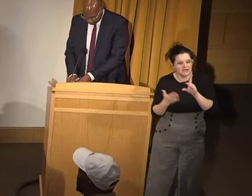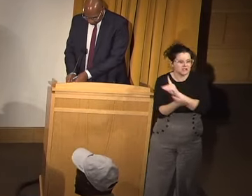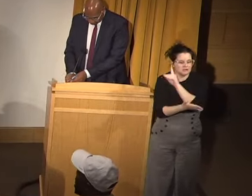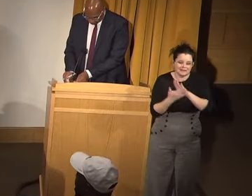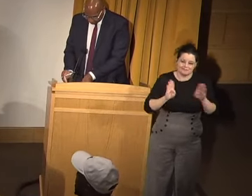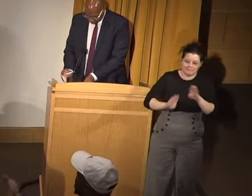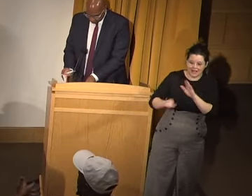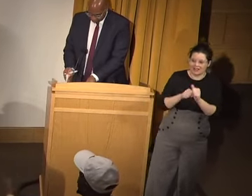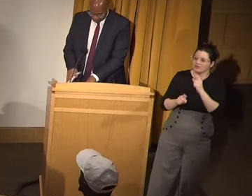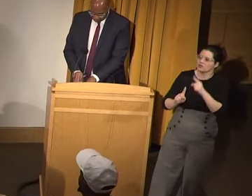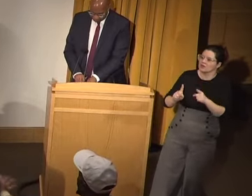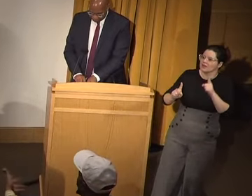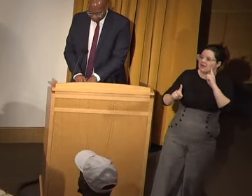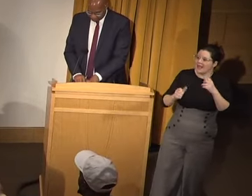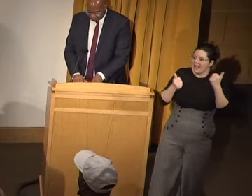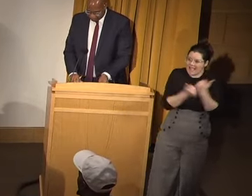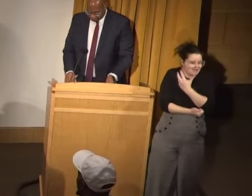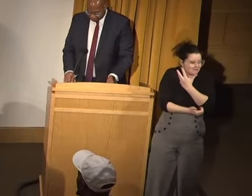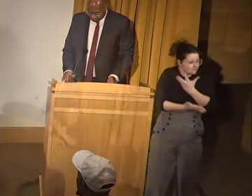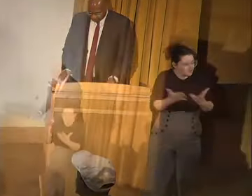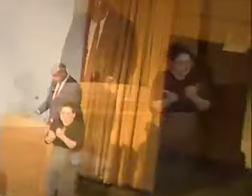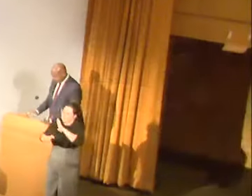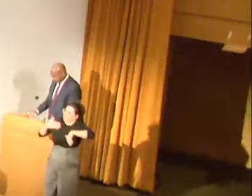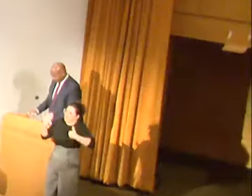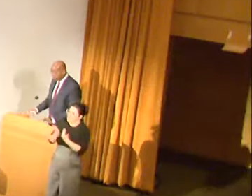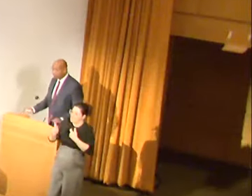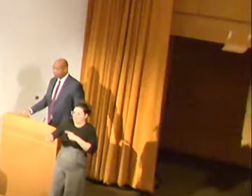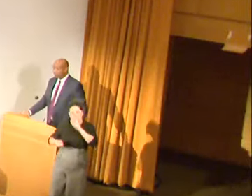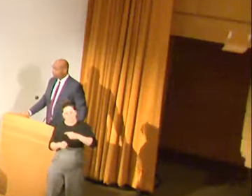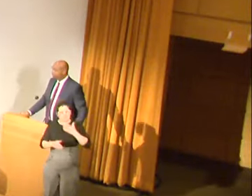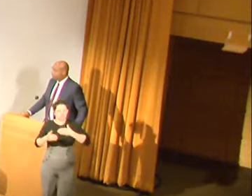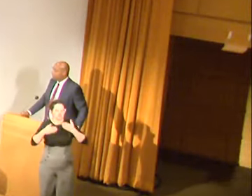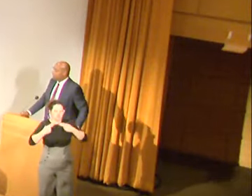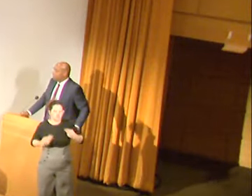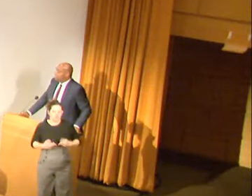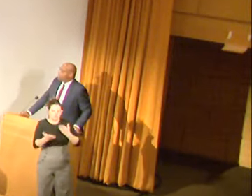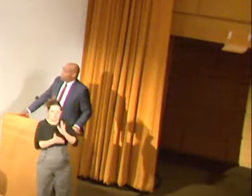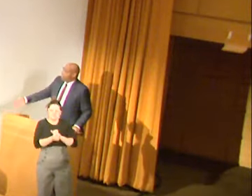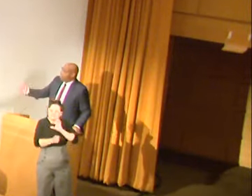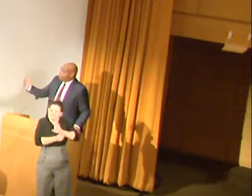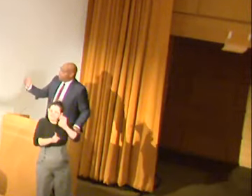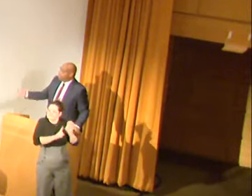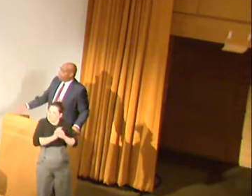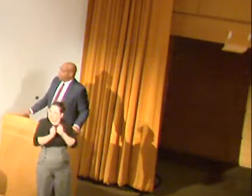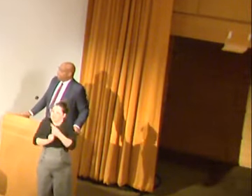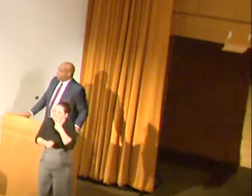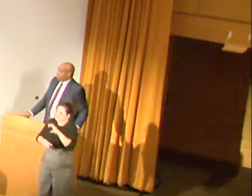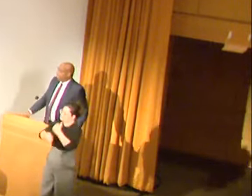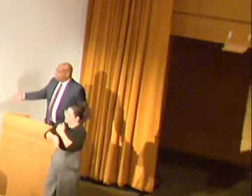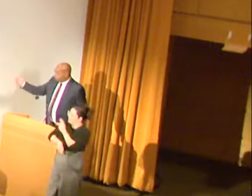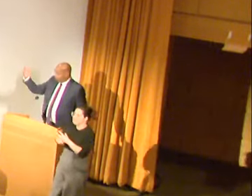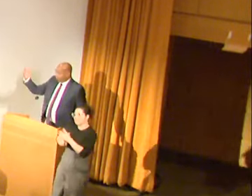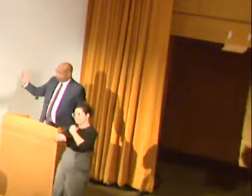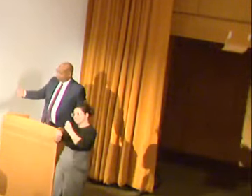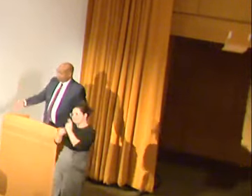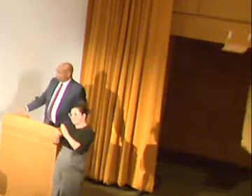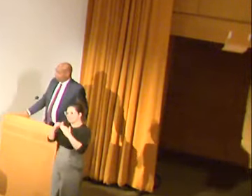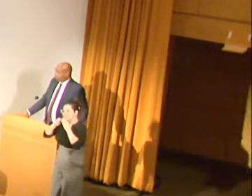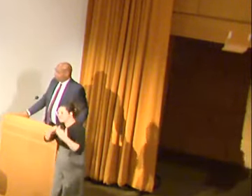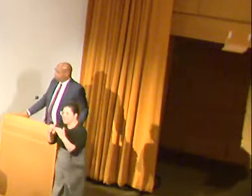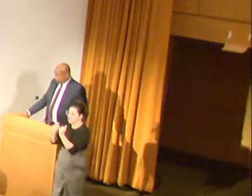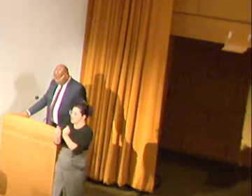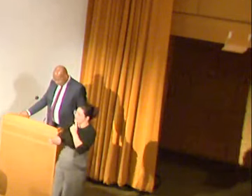want to meet with y'all. This ain't going to y'all. It's against the human rights department and the one that's setting this up. Okay. And make it fair.